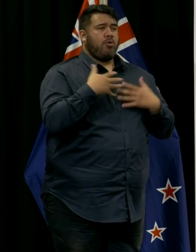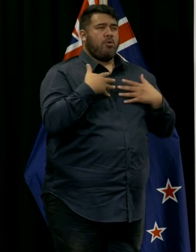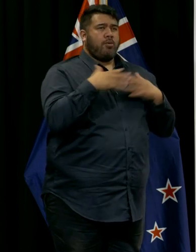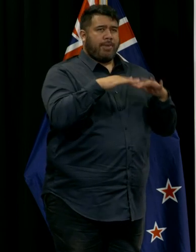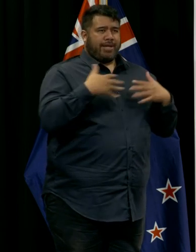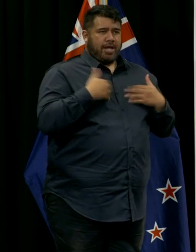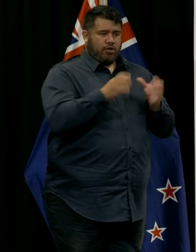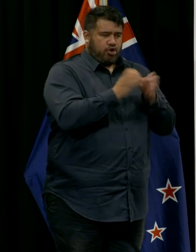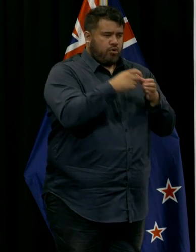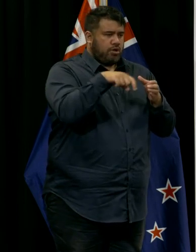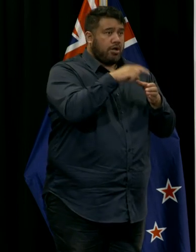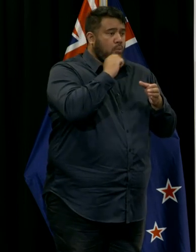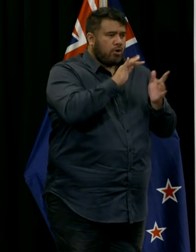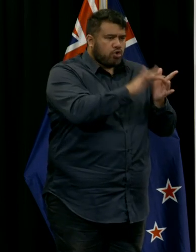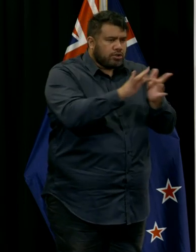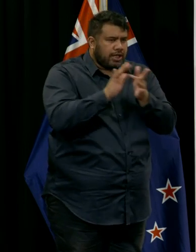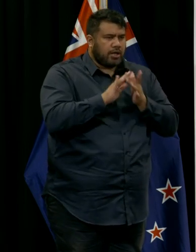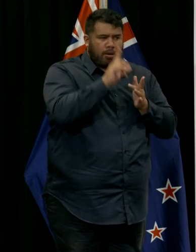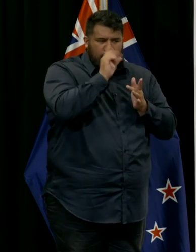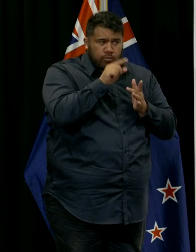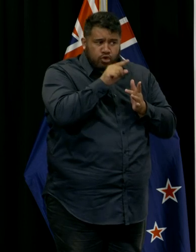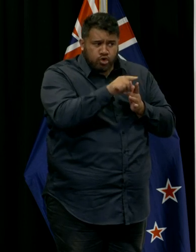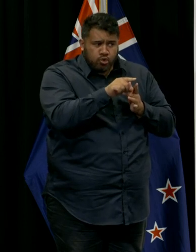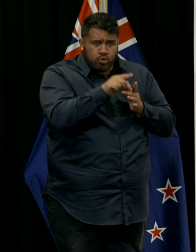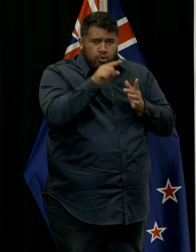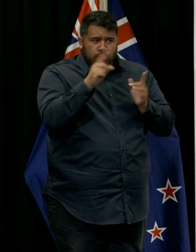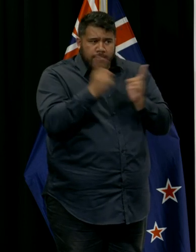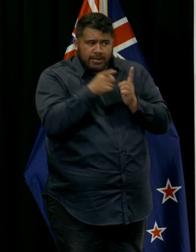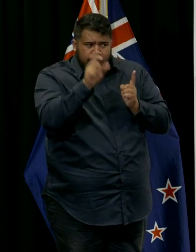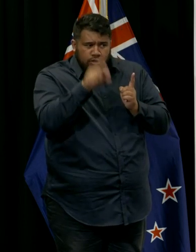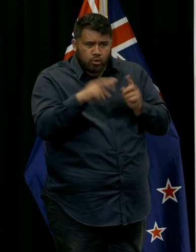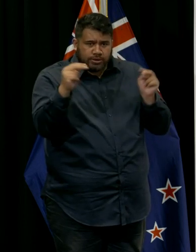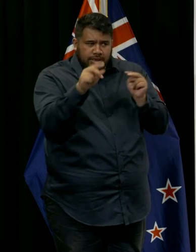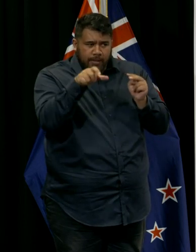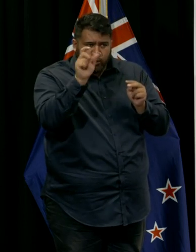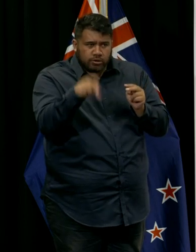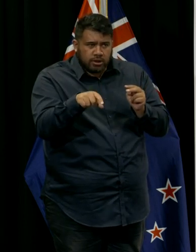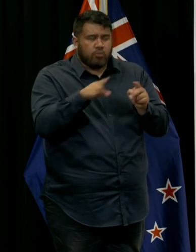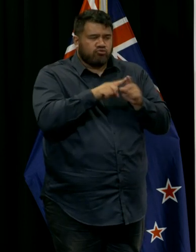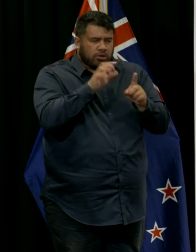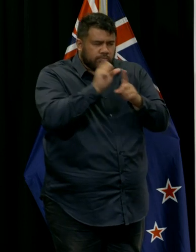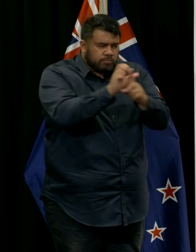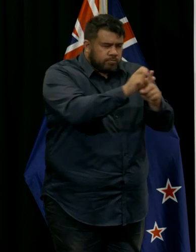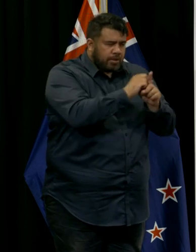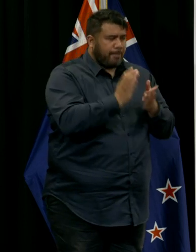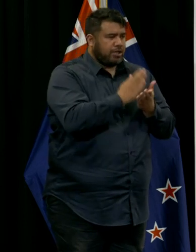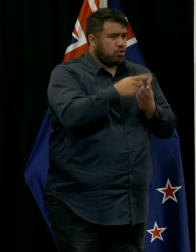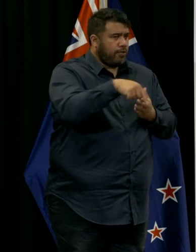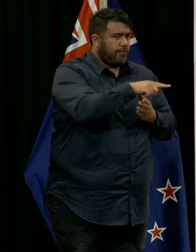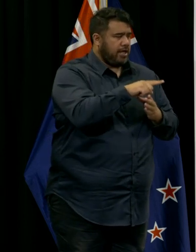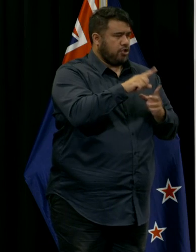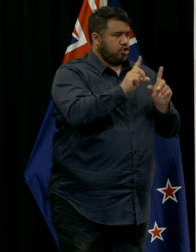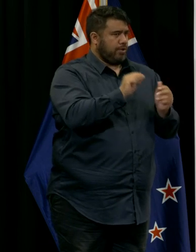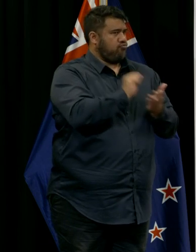been in places where they may have been exposed to that person. So we want to identify them and ensure they are taking appropriate measures,